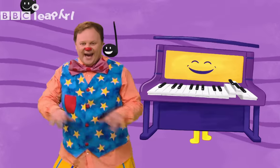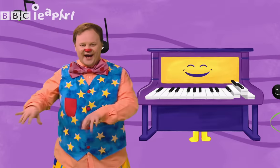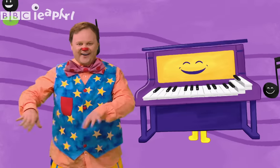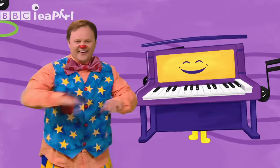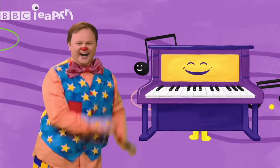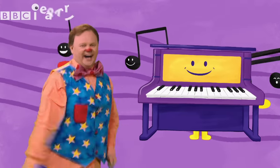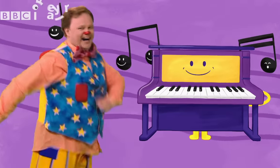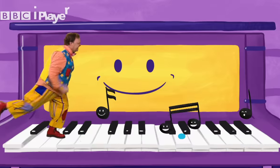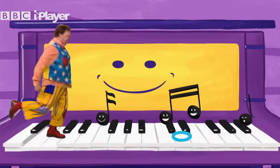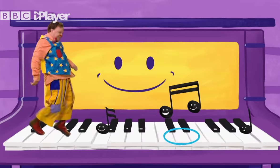piano!